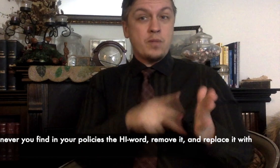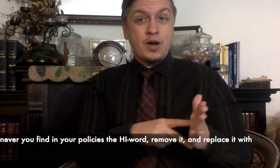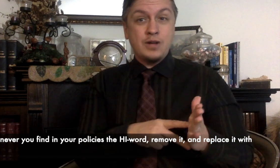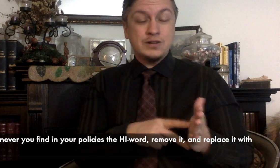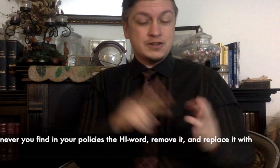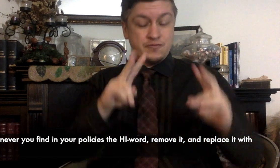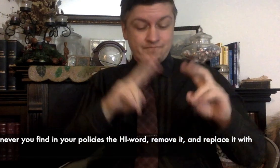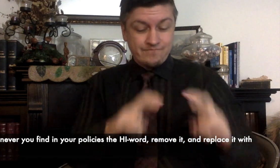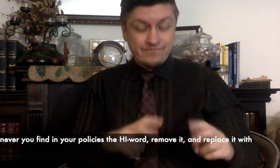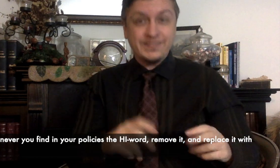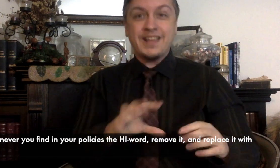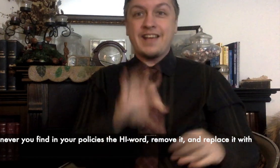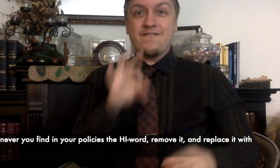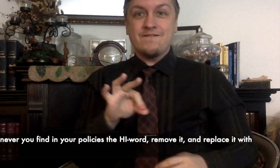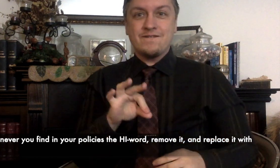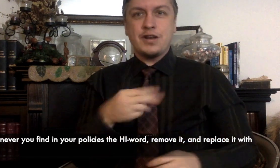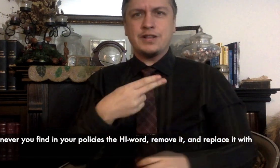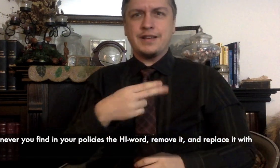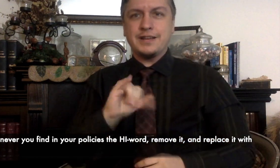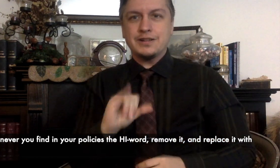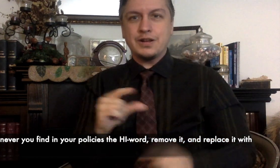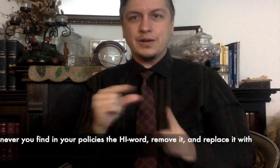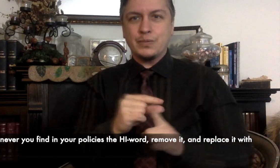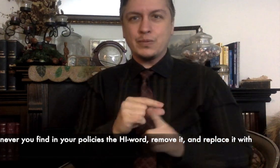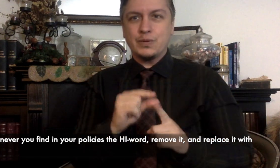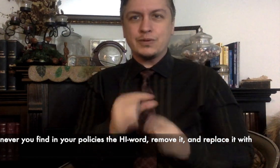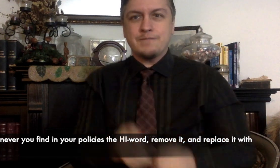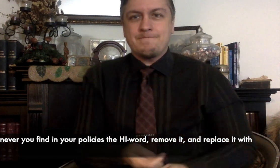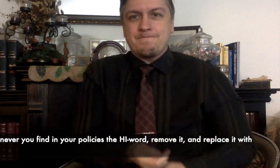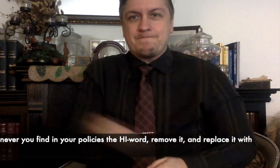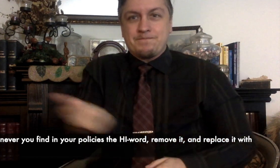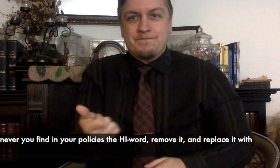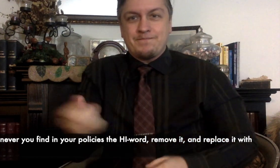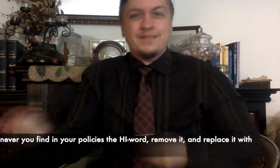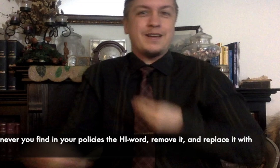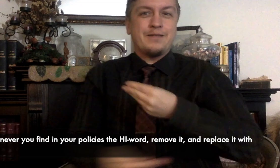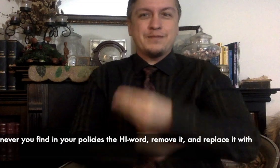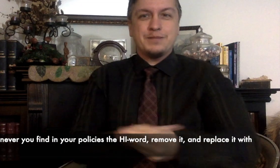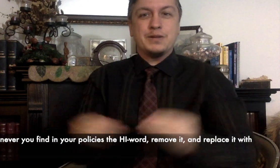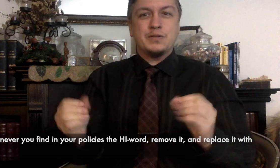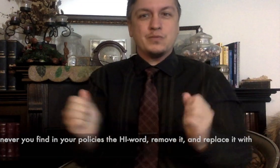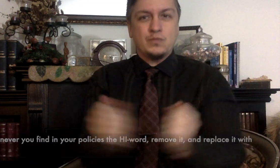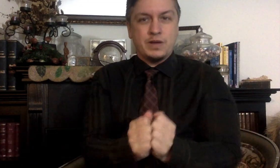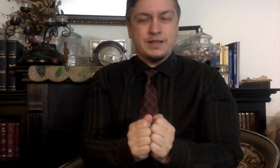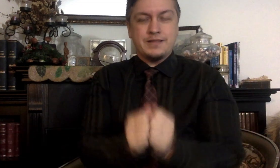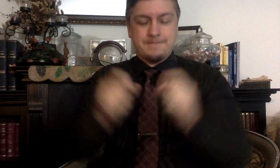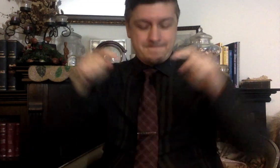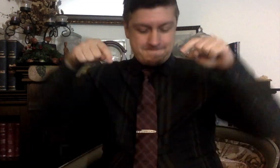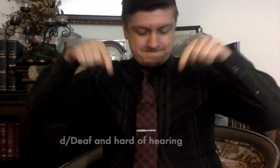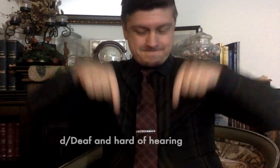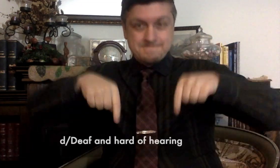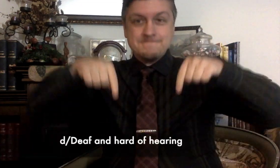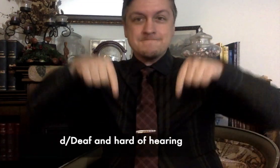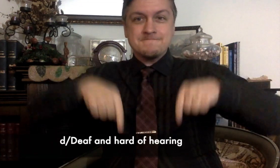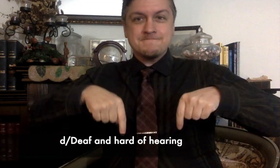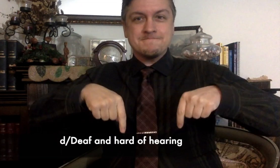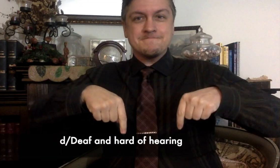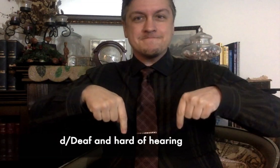Whenever you find in your policies the HI word, remove it and replace it with this,